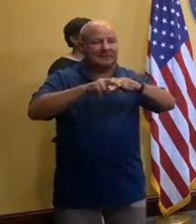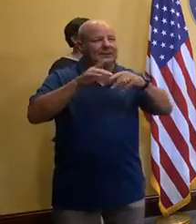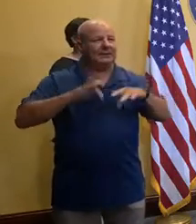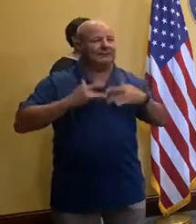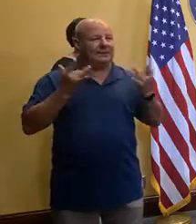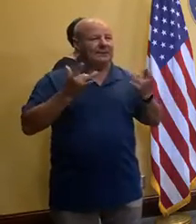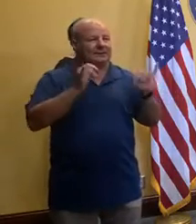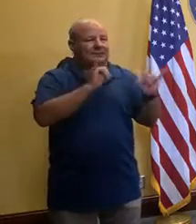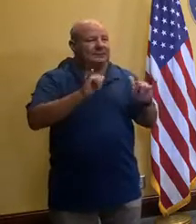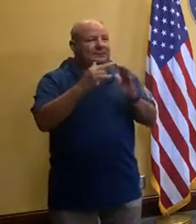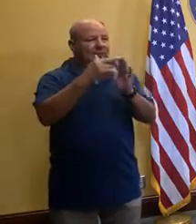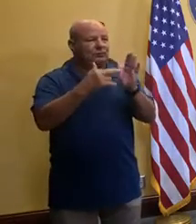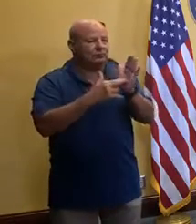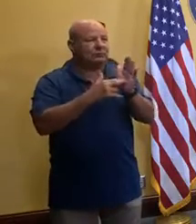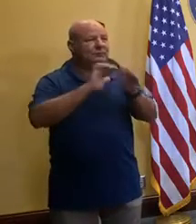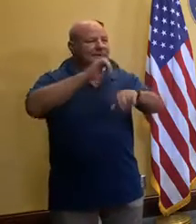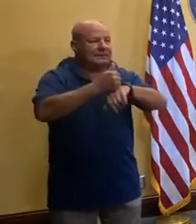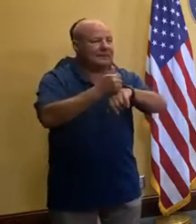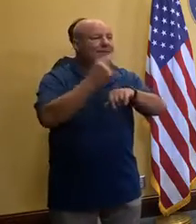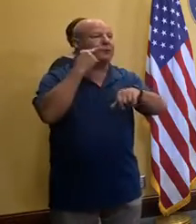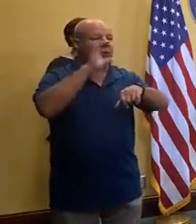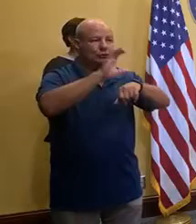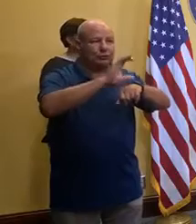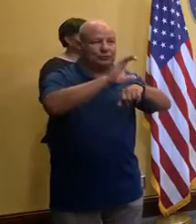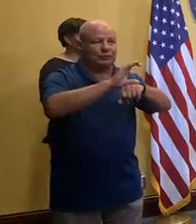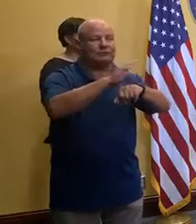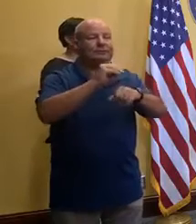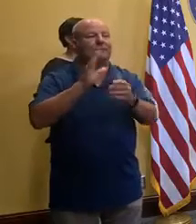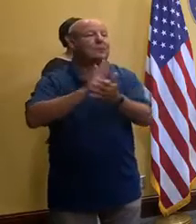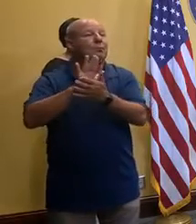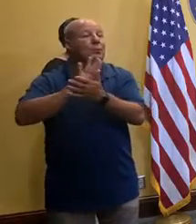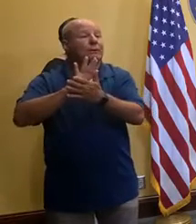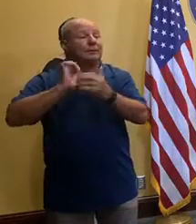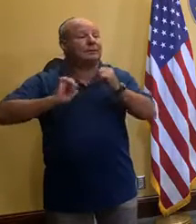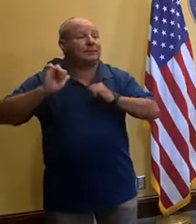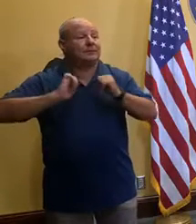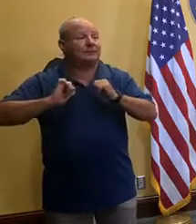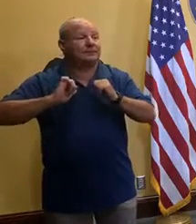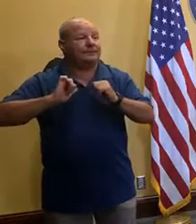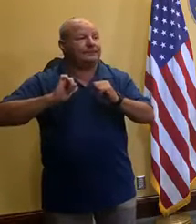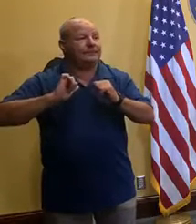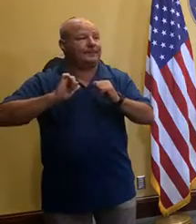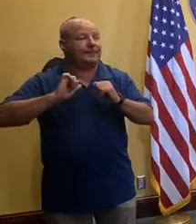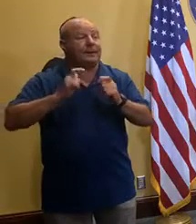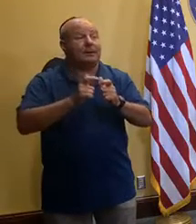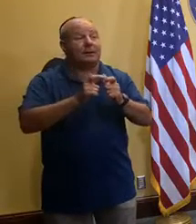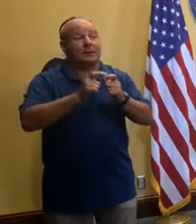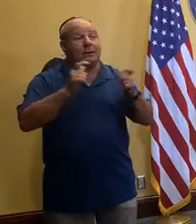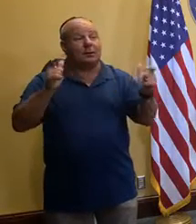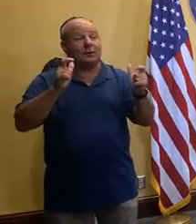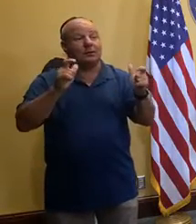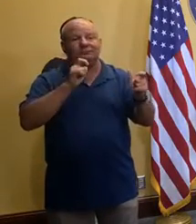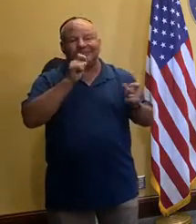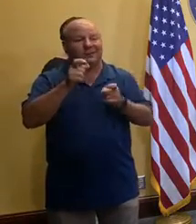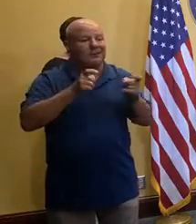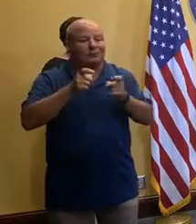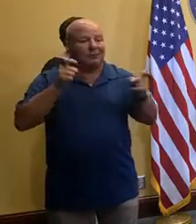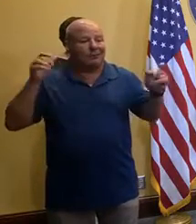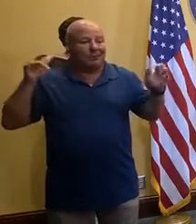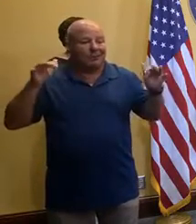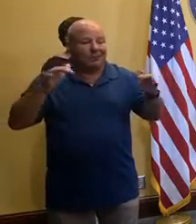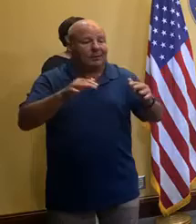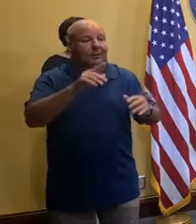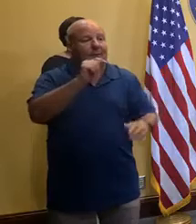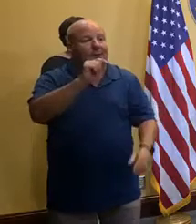to the restrictions that we have in place on churches and movie theaters. Just as we are not allowing large, uncontrolled crowds of people